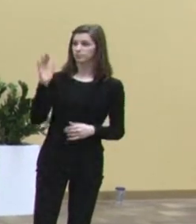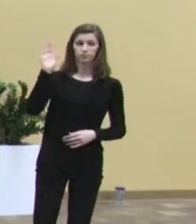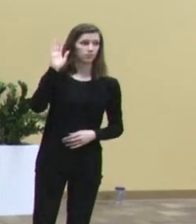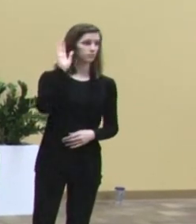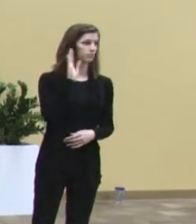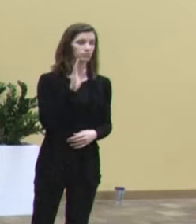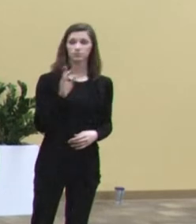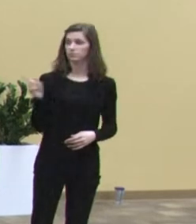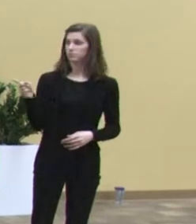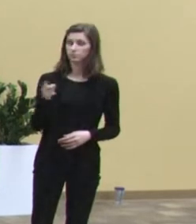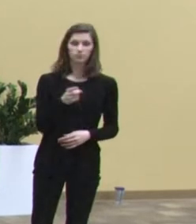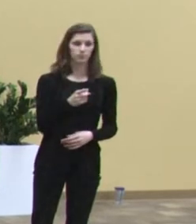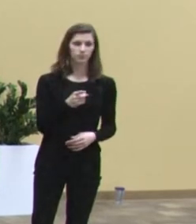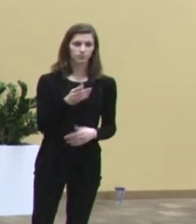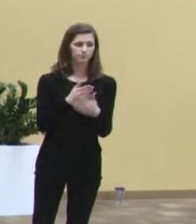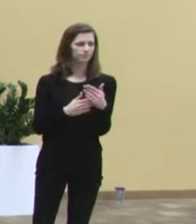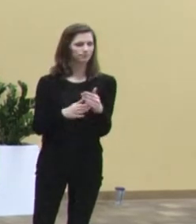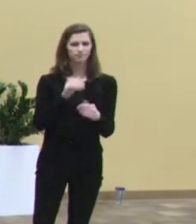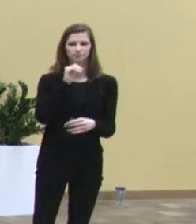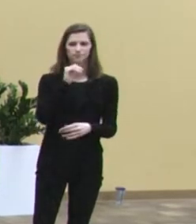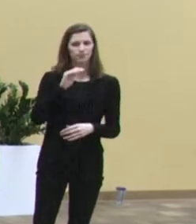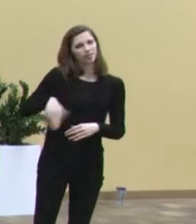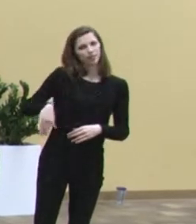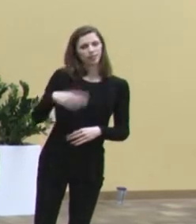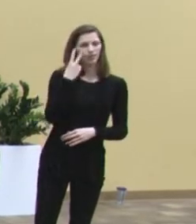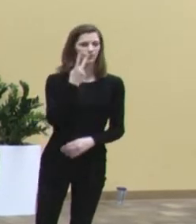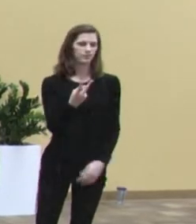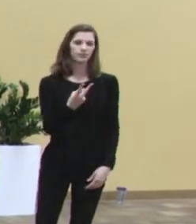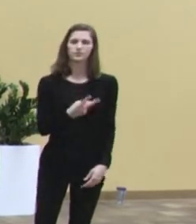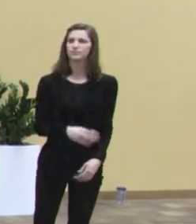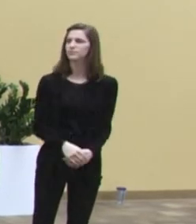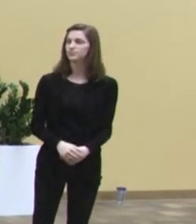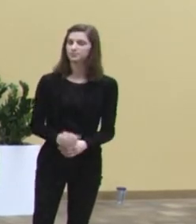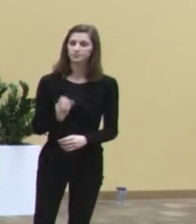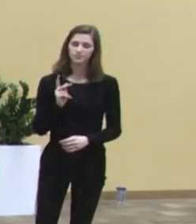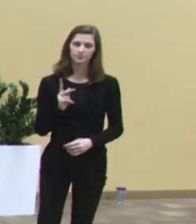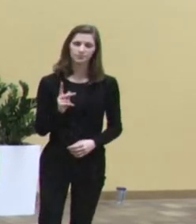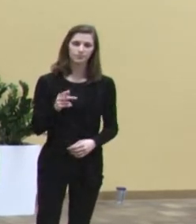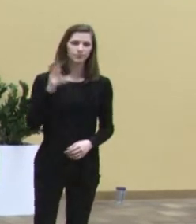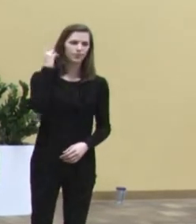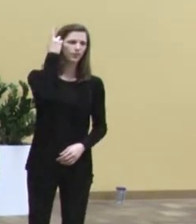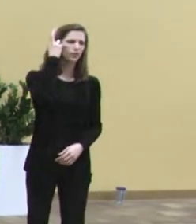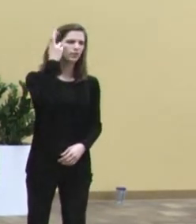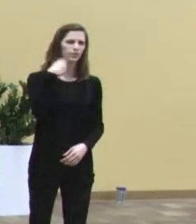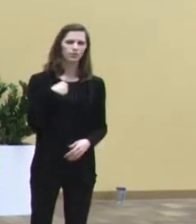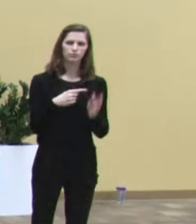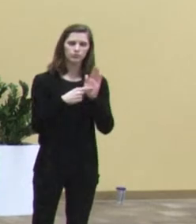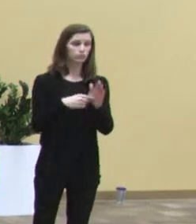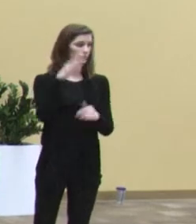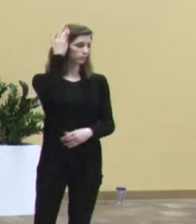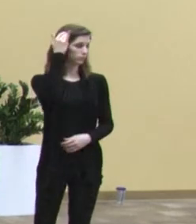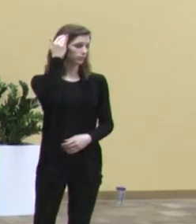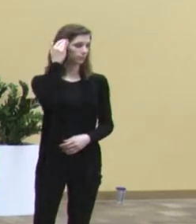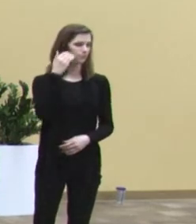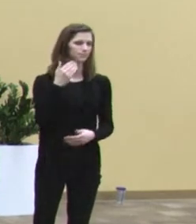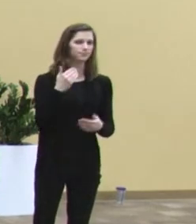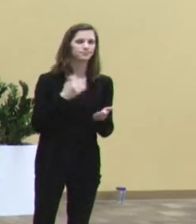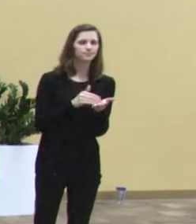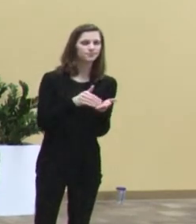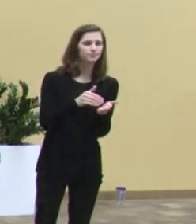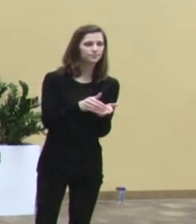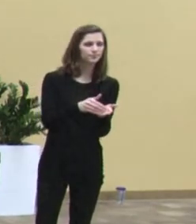Okay, so some of you haven't seen the video, right? And the reason why I wanted to show that video is because oftentimes you'll see